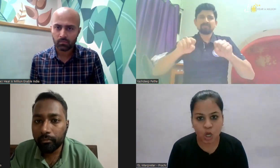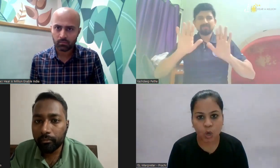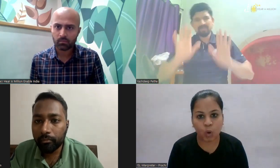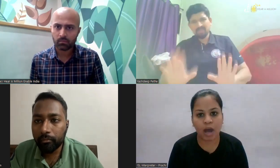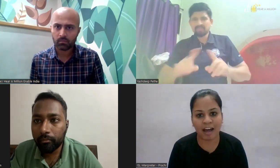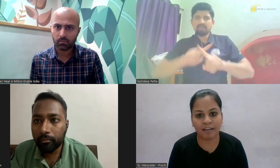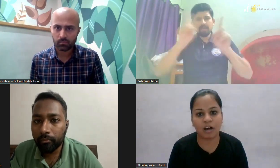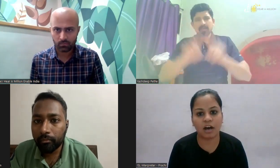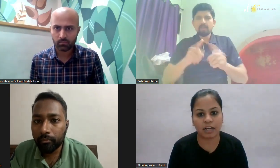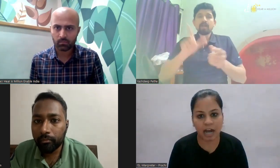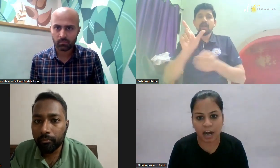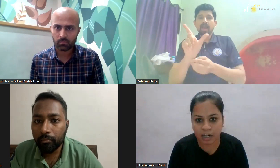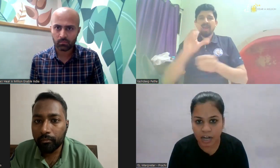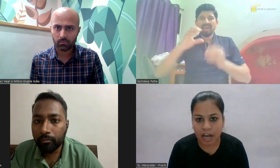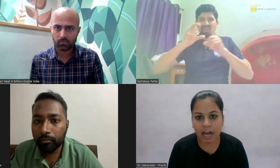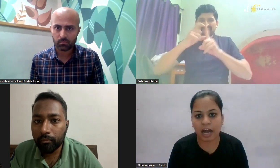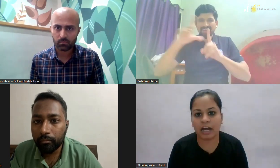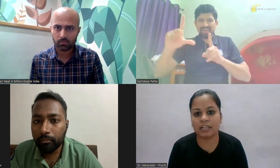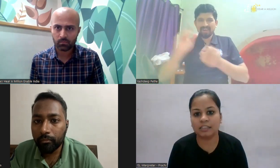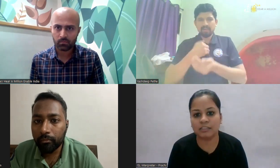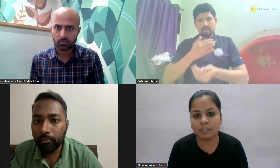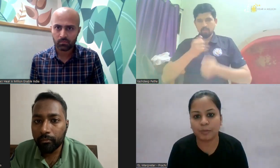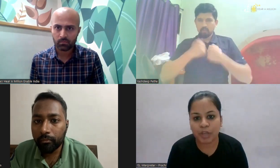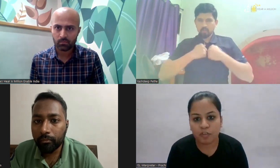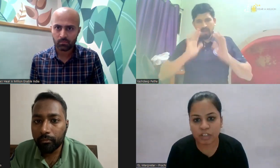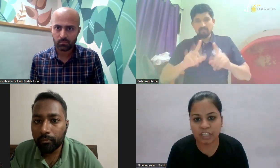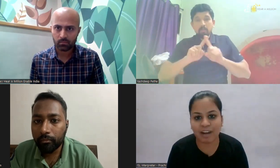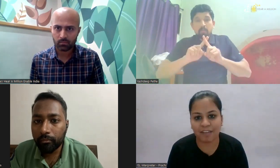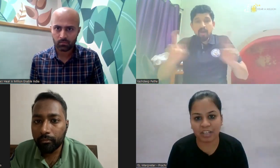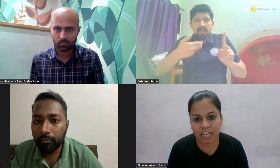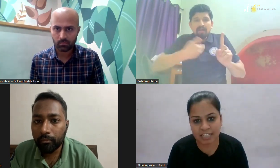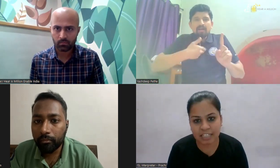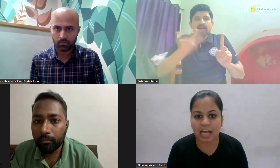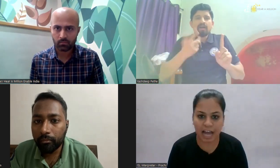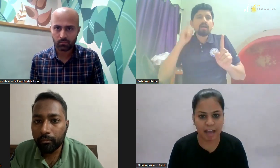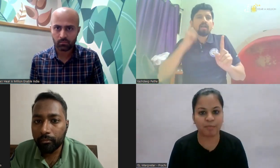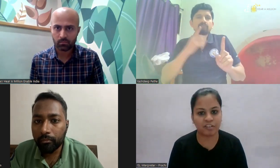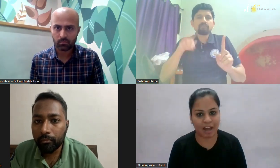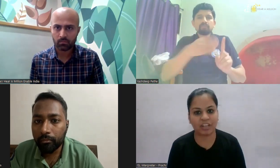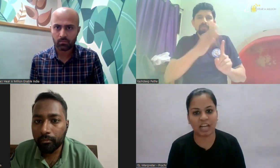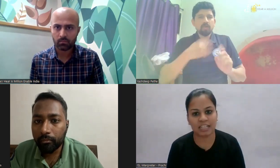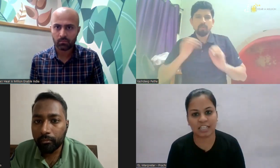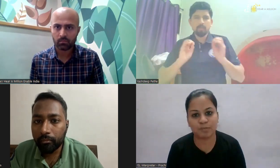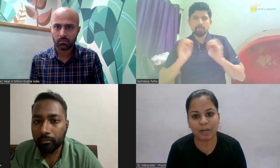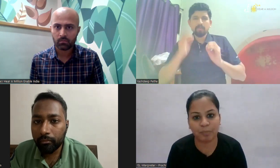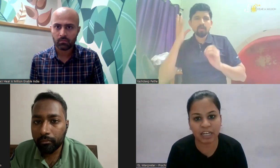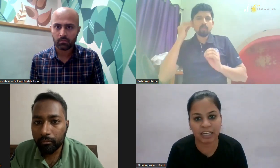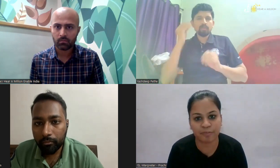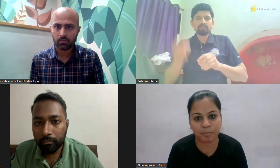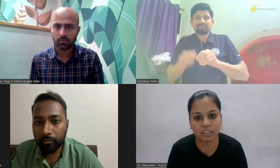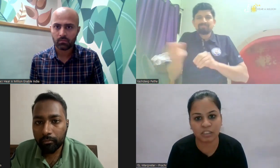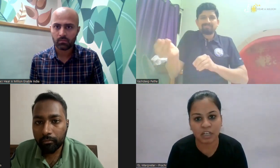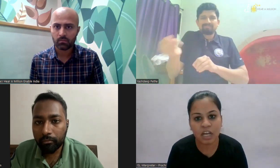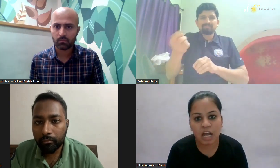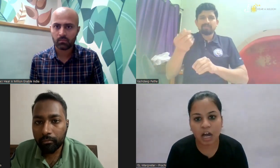person who have a car, and for the driving license, I have my driving license, but being a